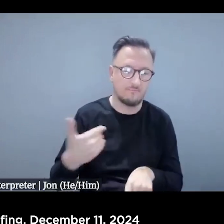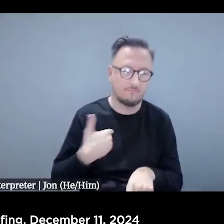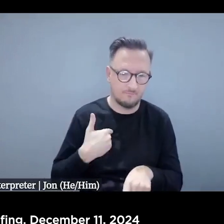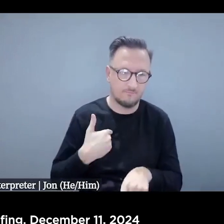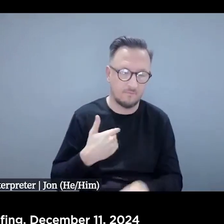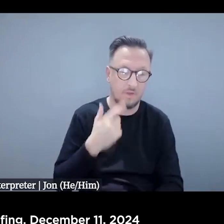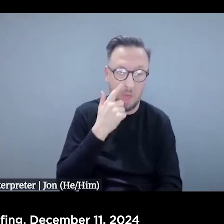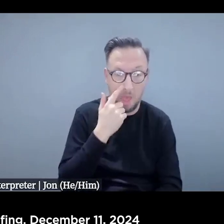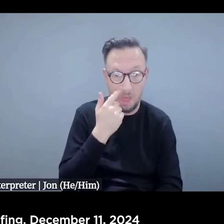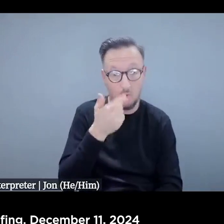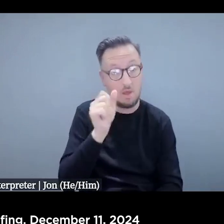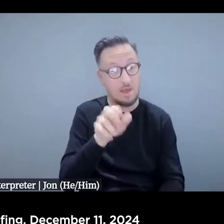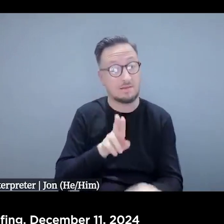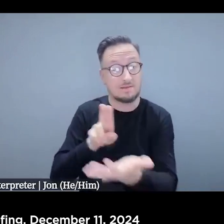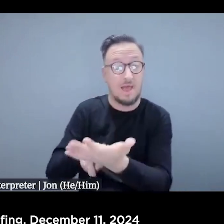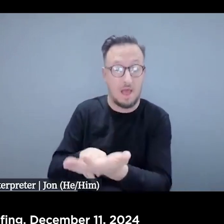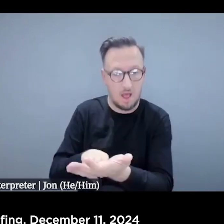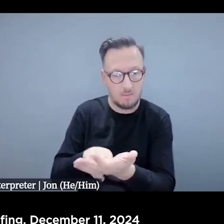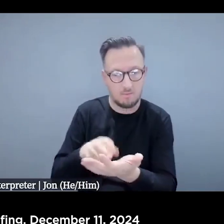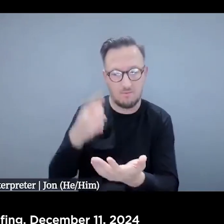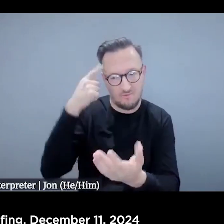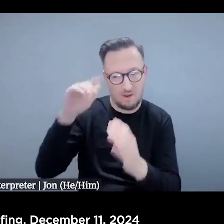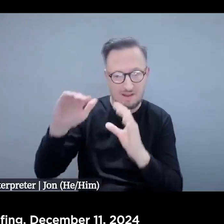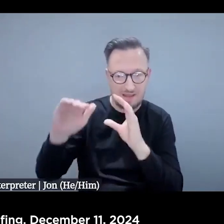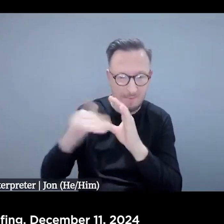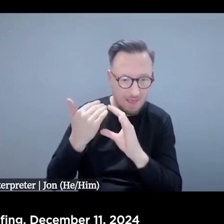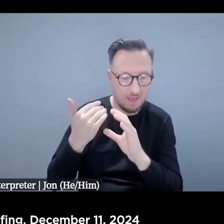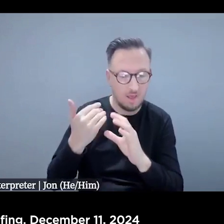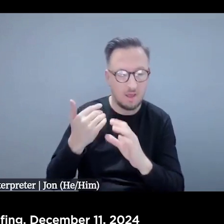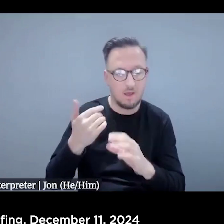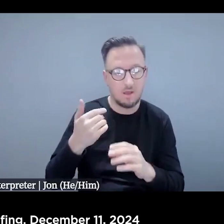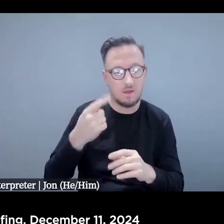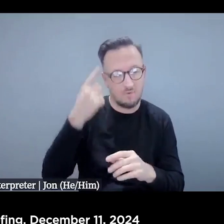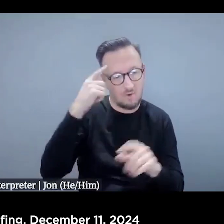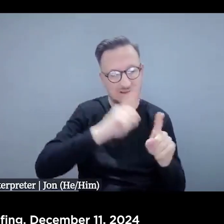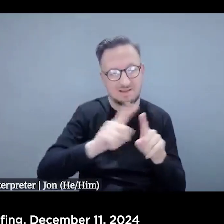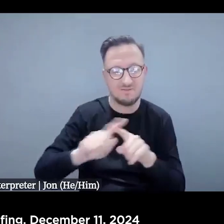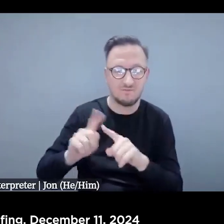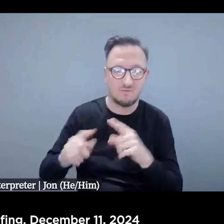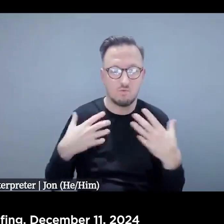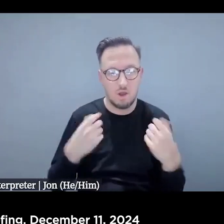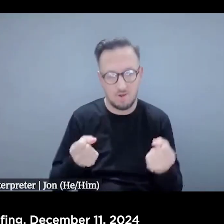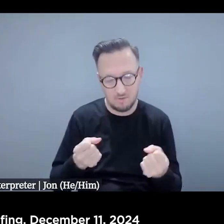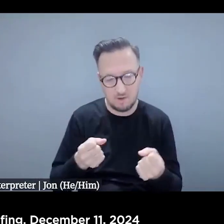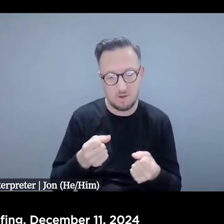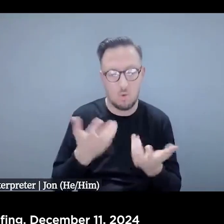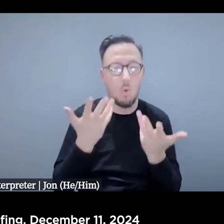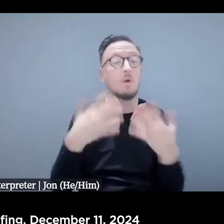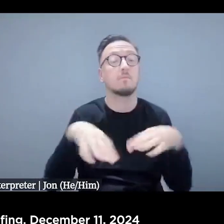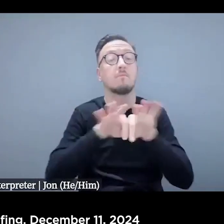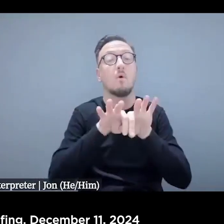opportunity to sign up to receive email updates on the areas of recovery that matter most to